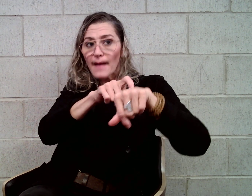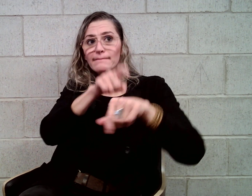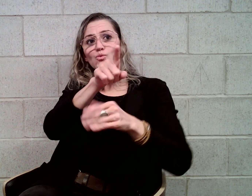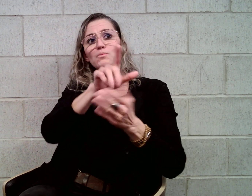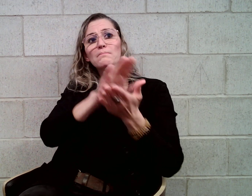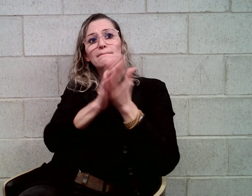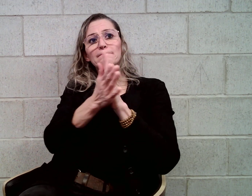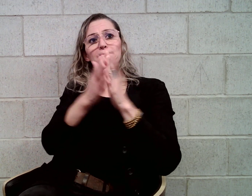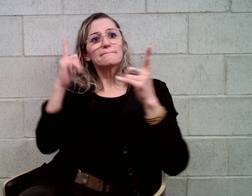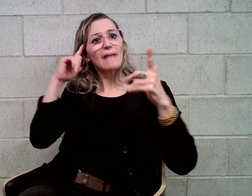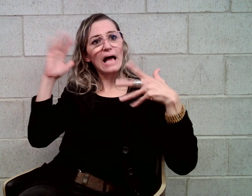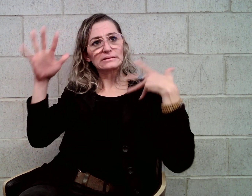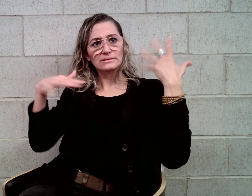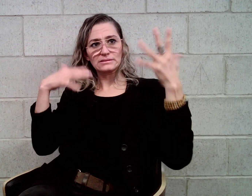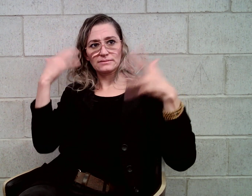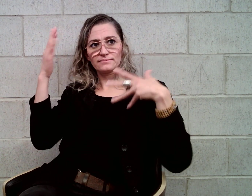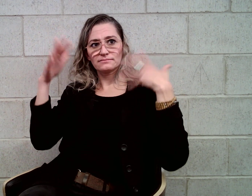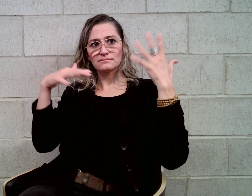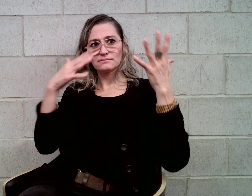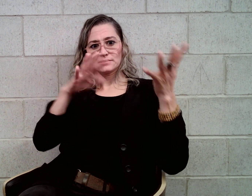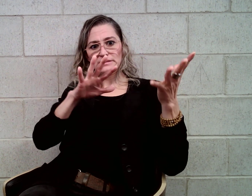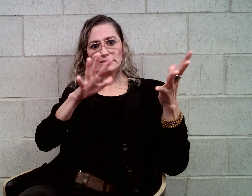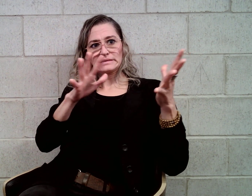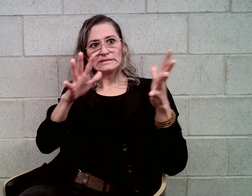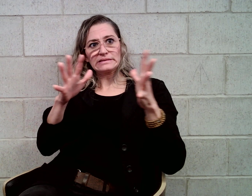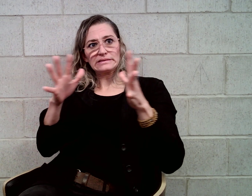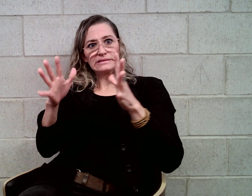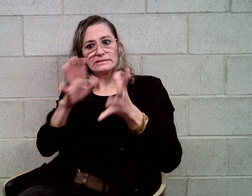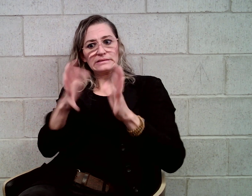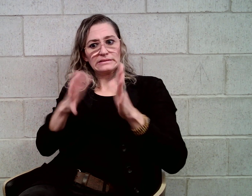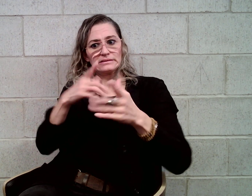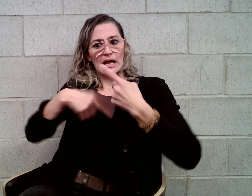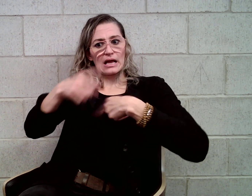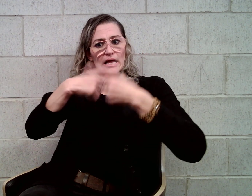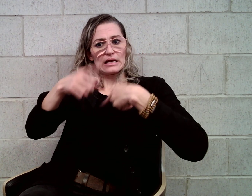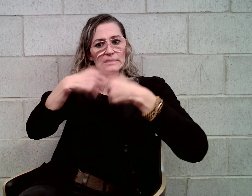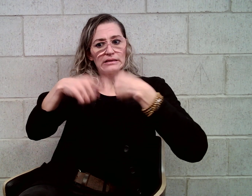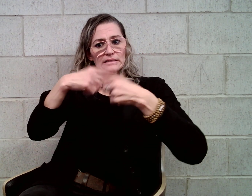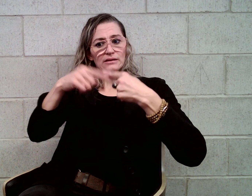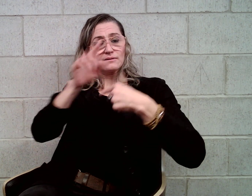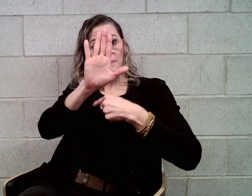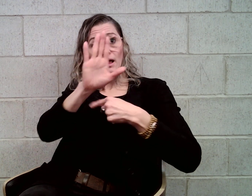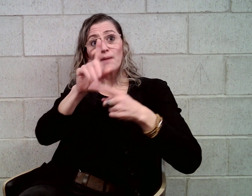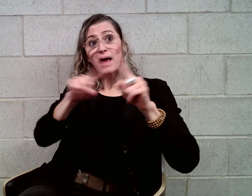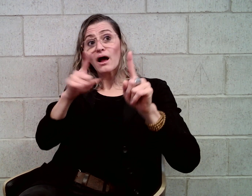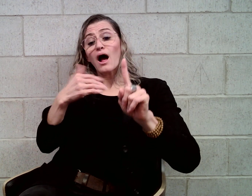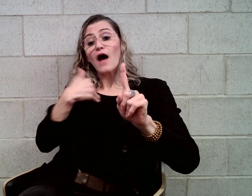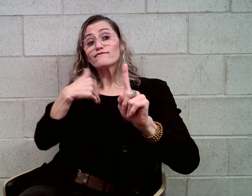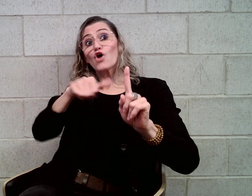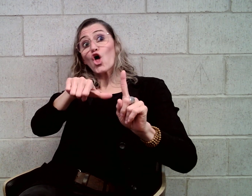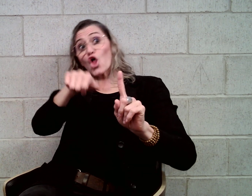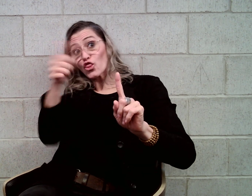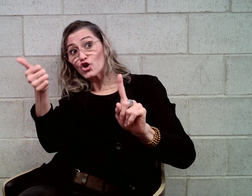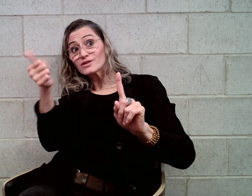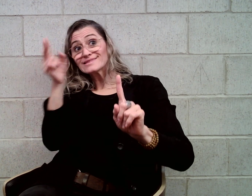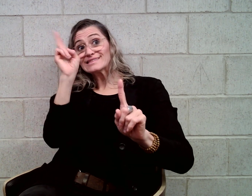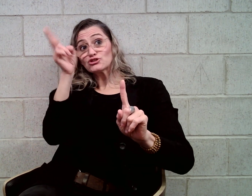Ophelia signing, especially in her madness, I think that the signing comes out in her madness